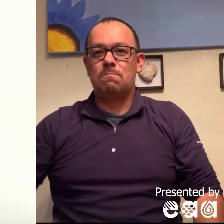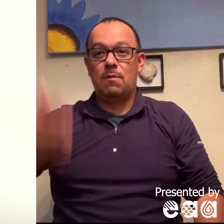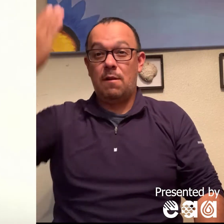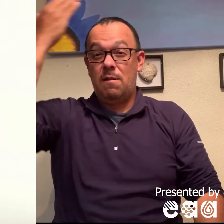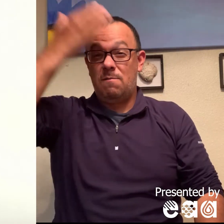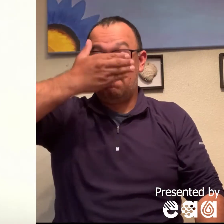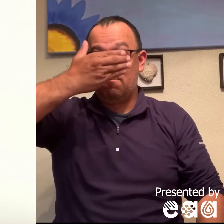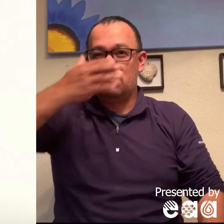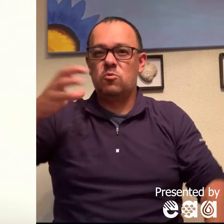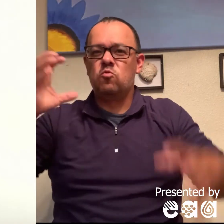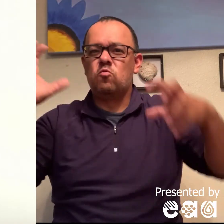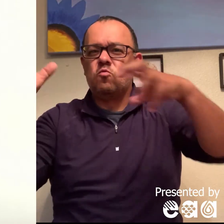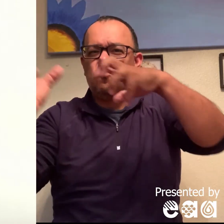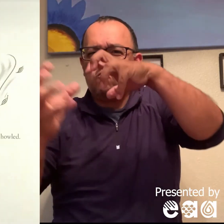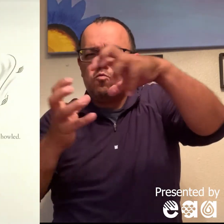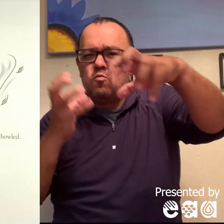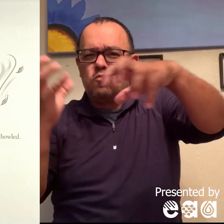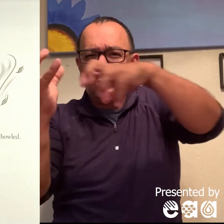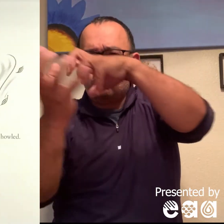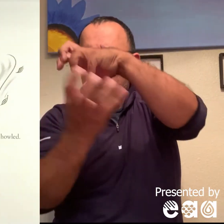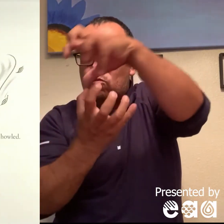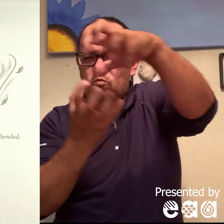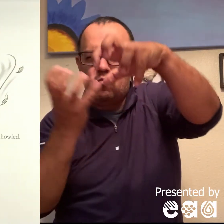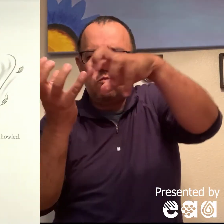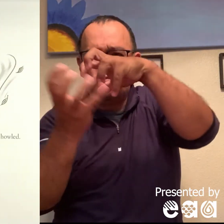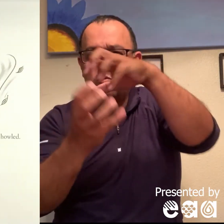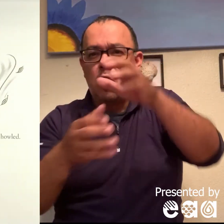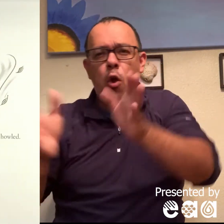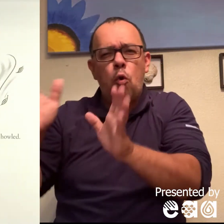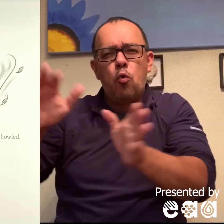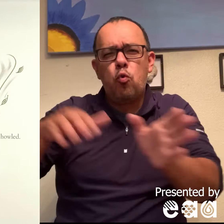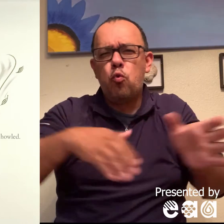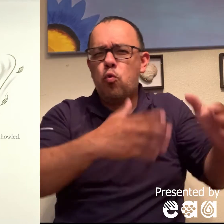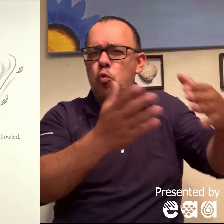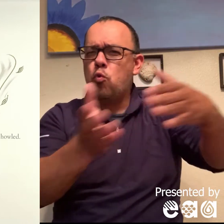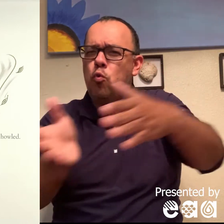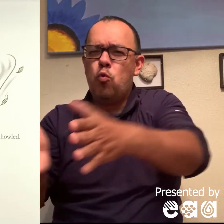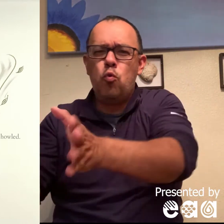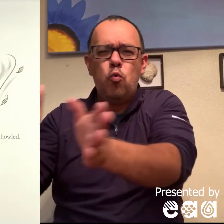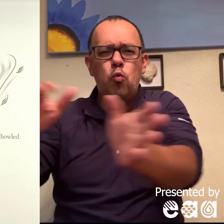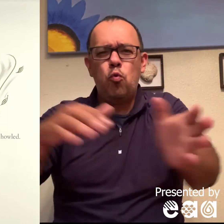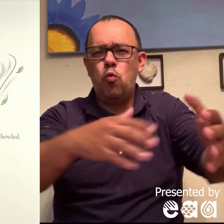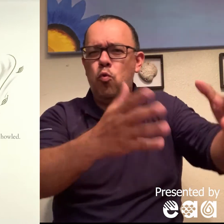Dark clouds gathered, the wind howled,